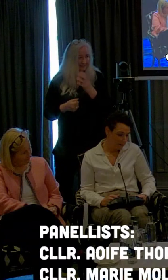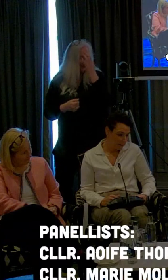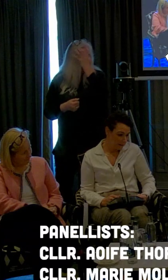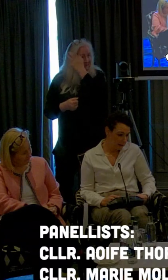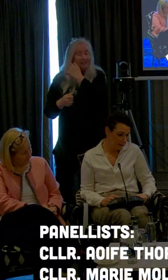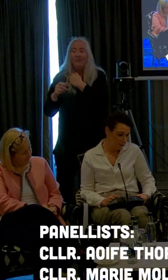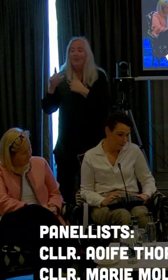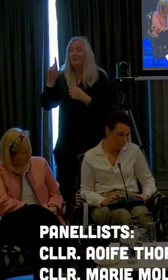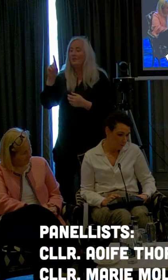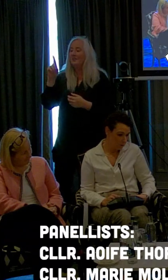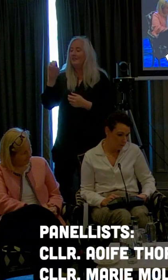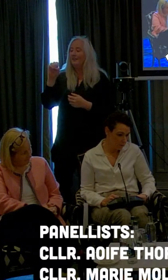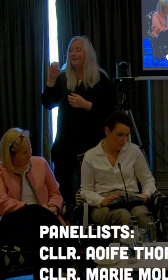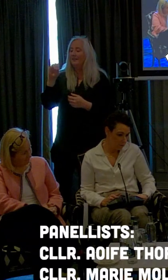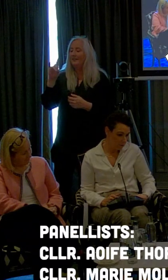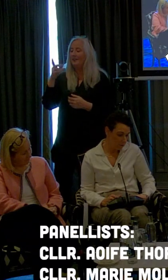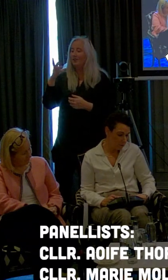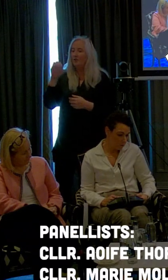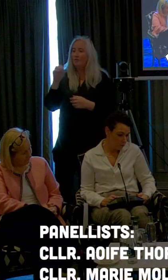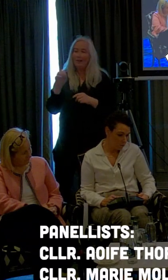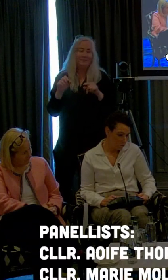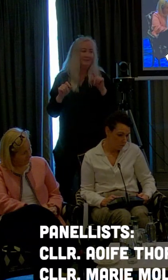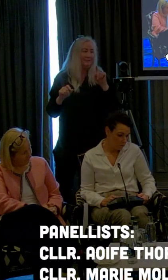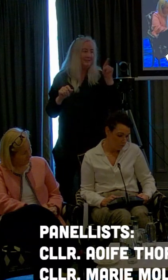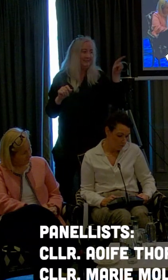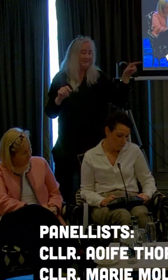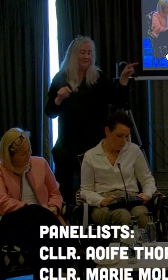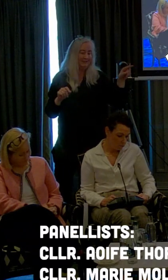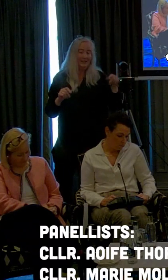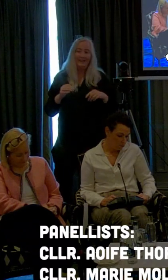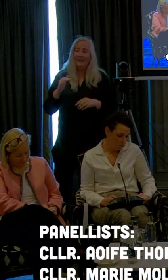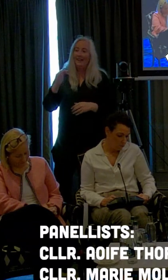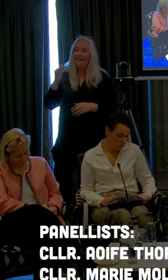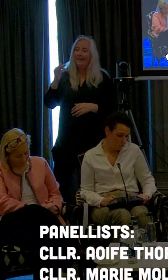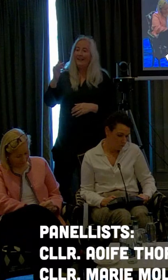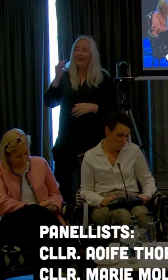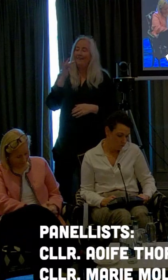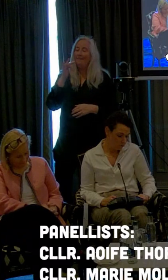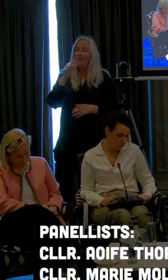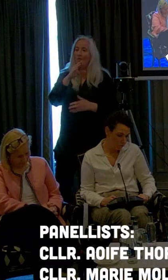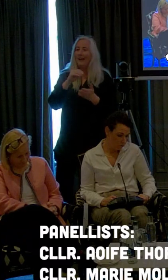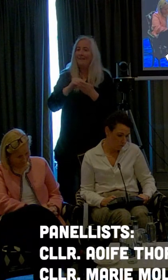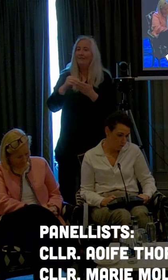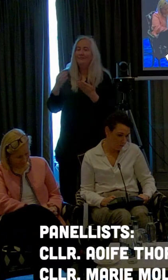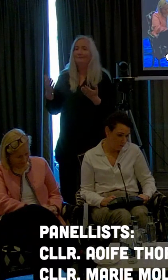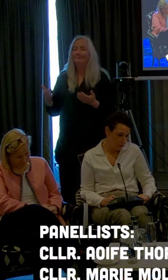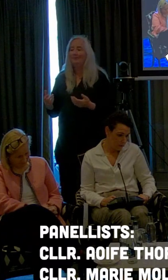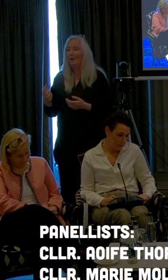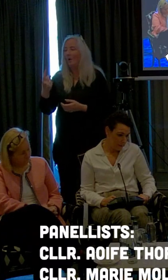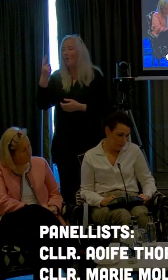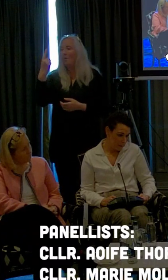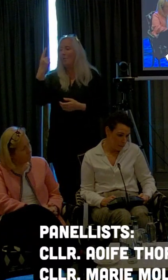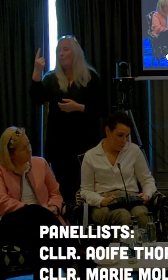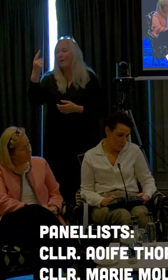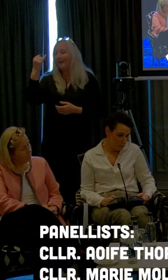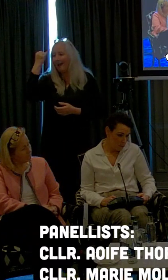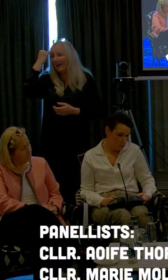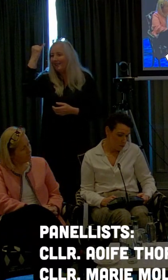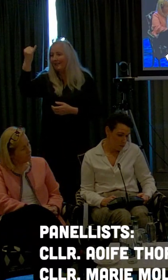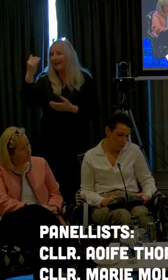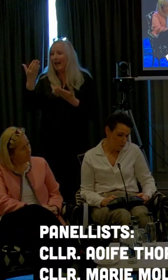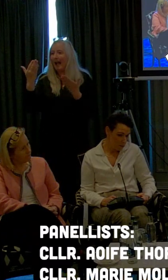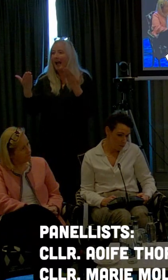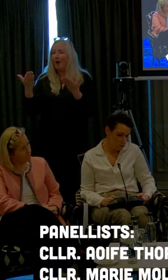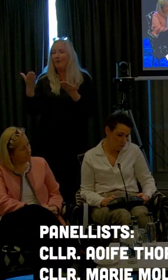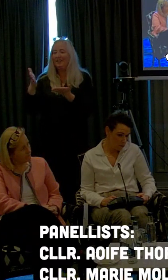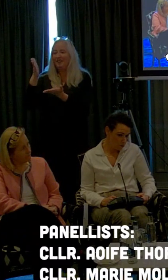Deirdre to my left. If you were to suggest one initiative that would remove barriers